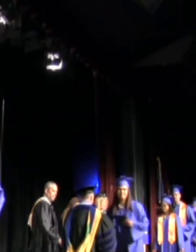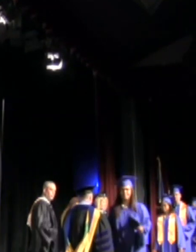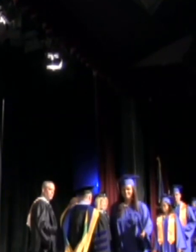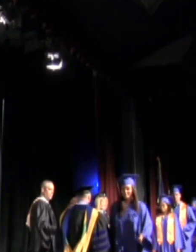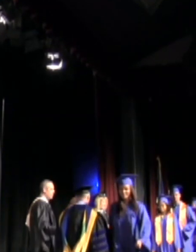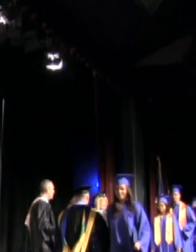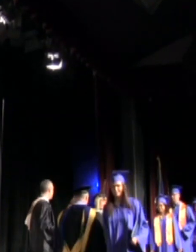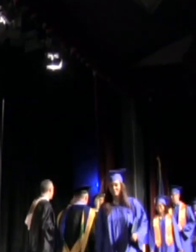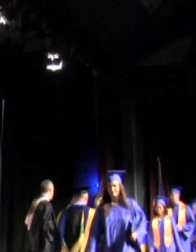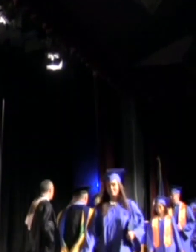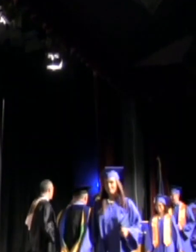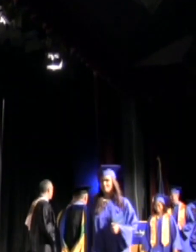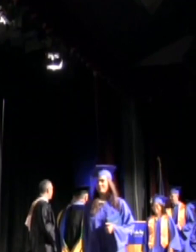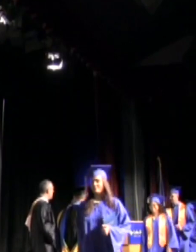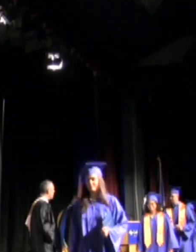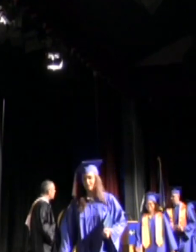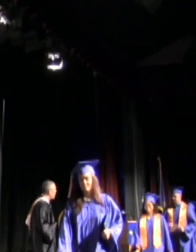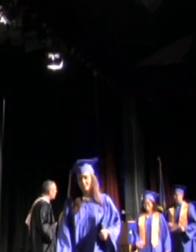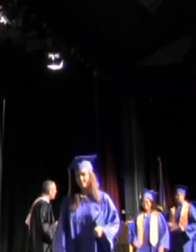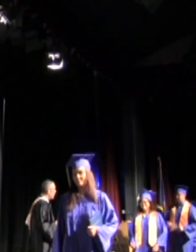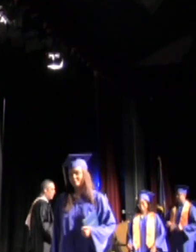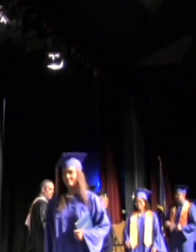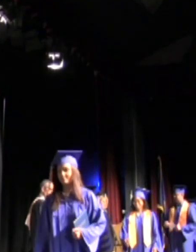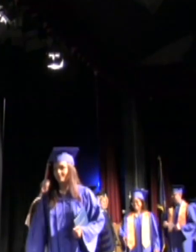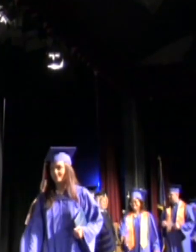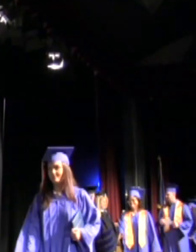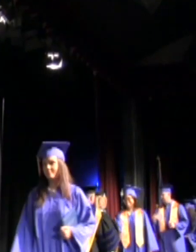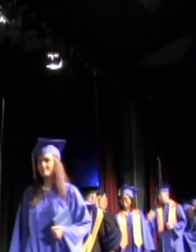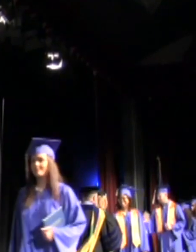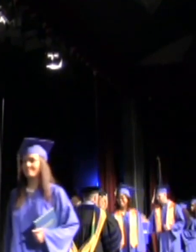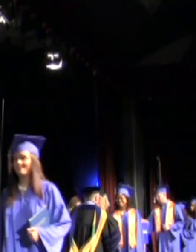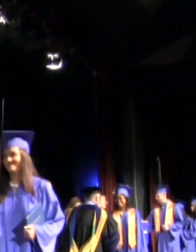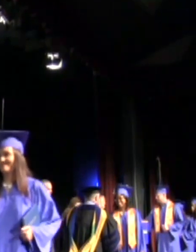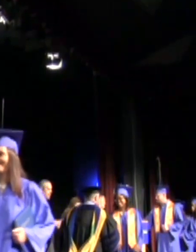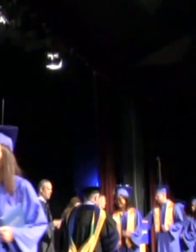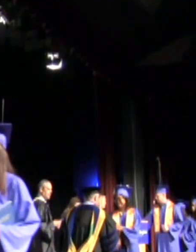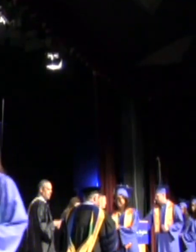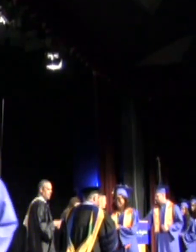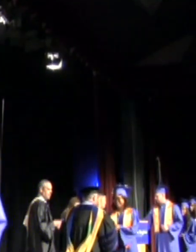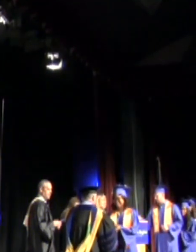Crystal Willisey, Associate in Applied Science, American Sign Language and Interpreting Studies.